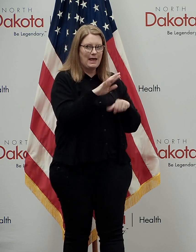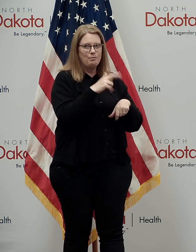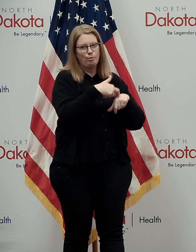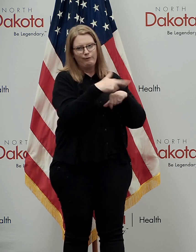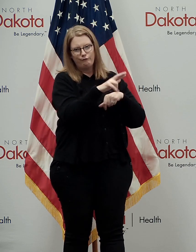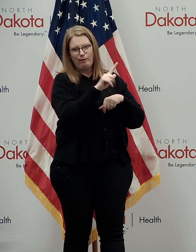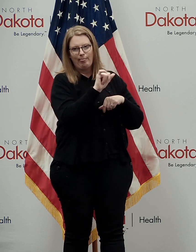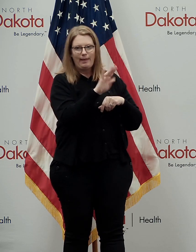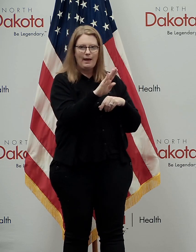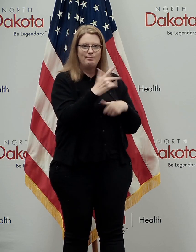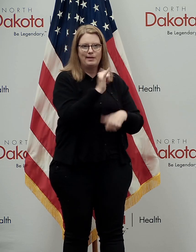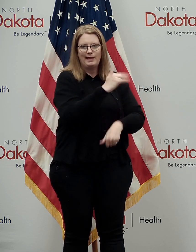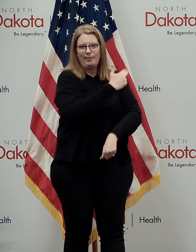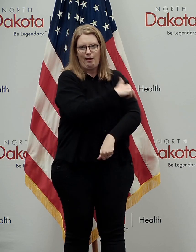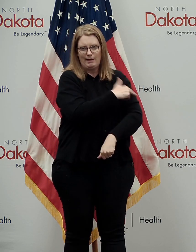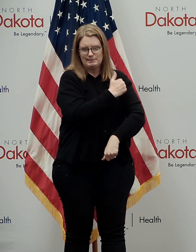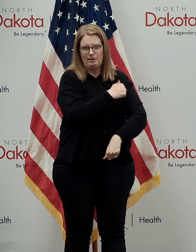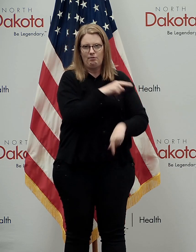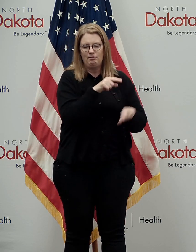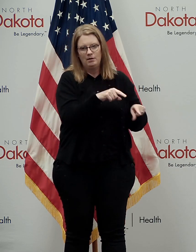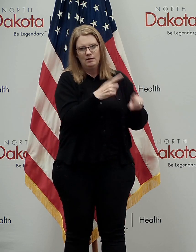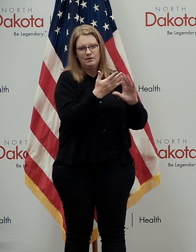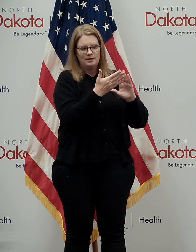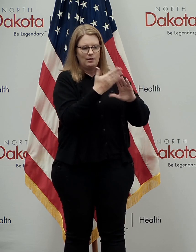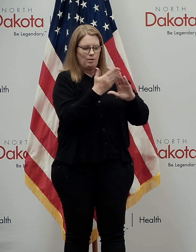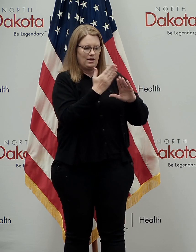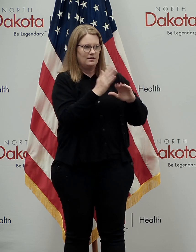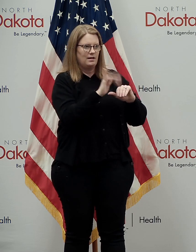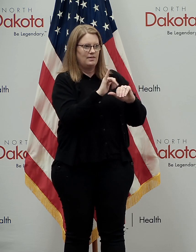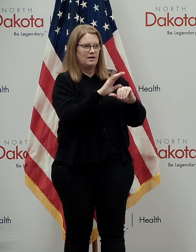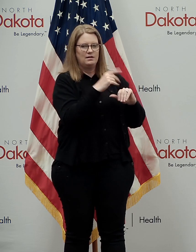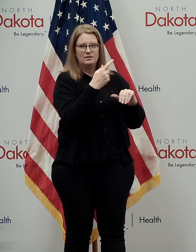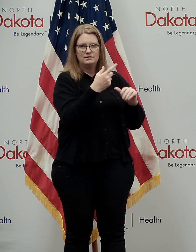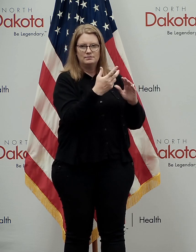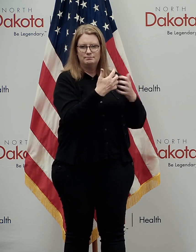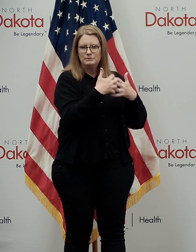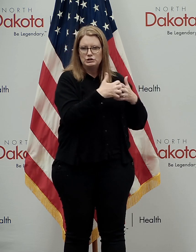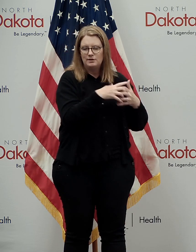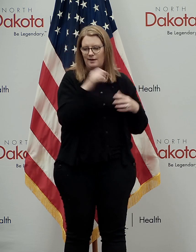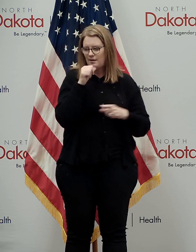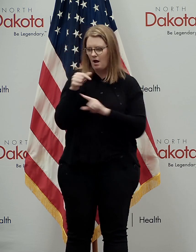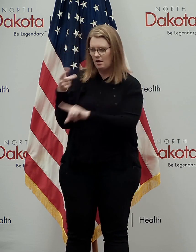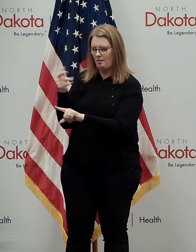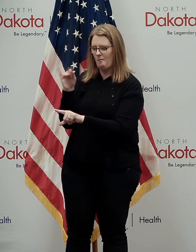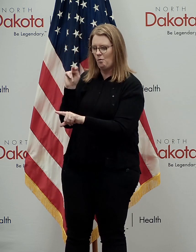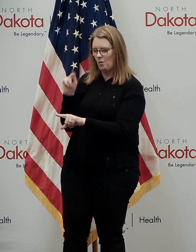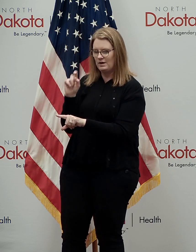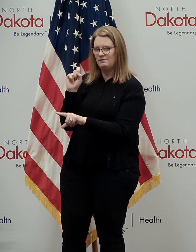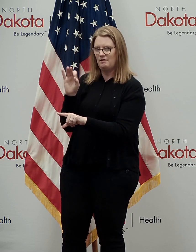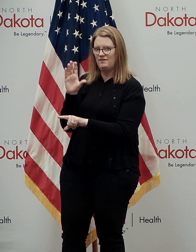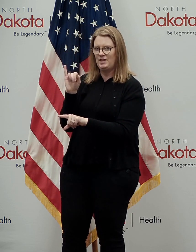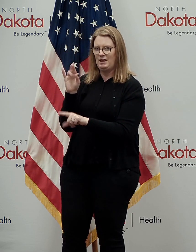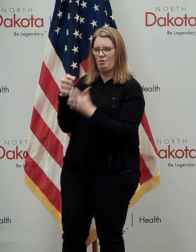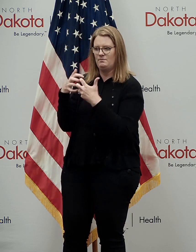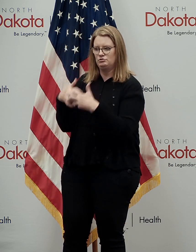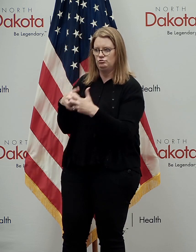at the hospital, for example, that is running it on their platform machines rather than the point-of-care machines.